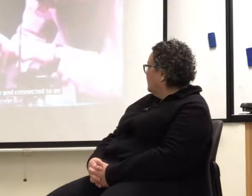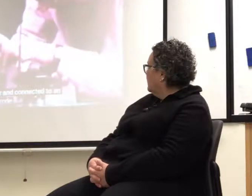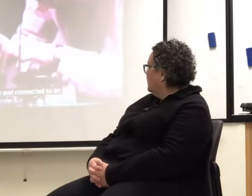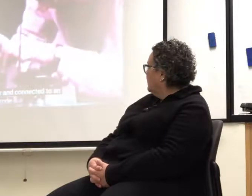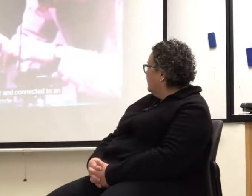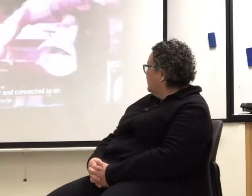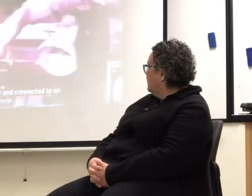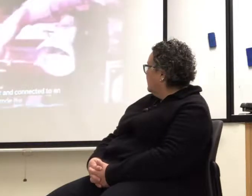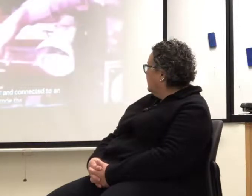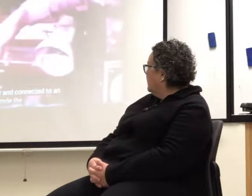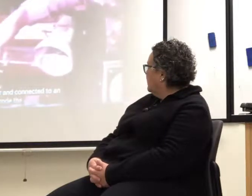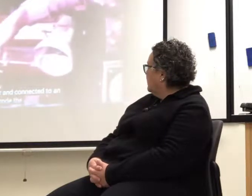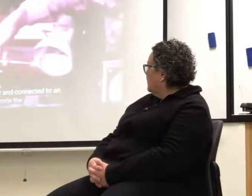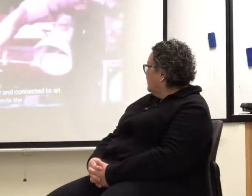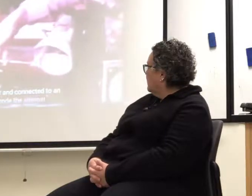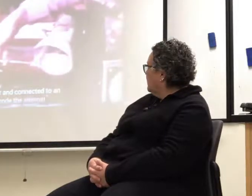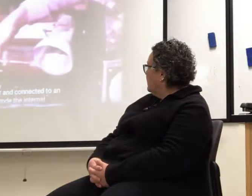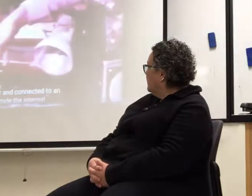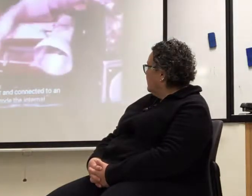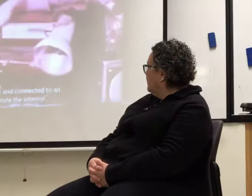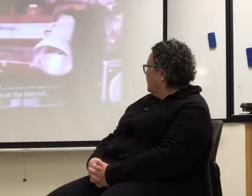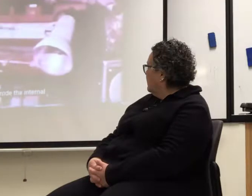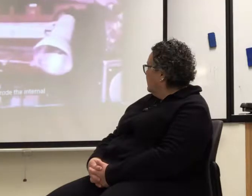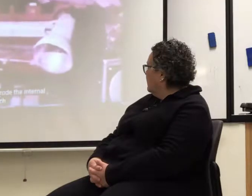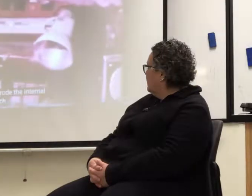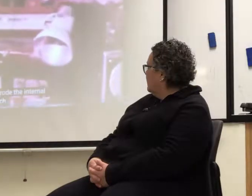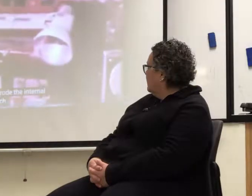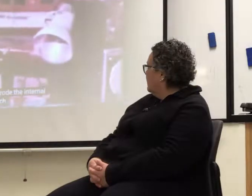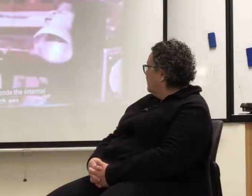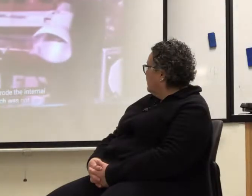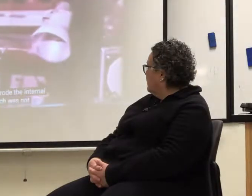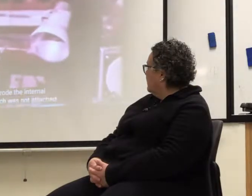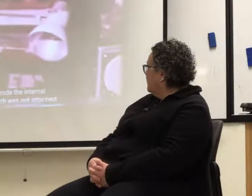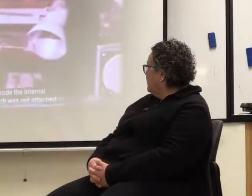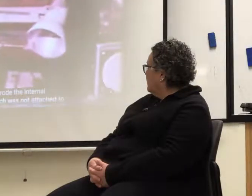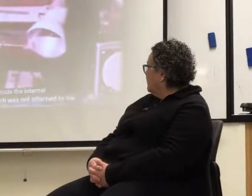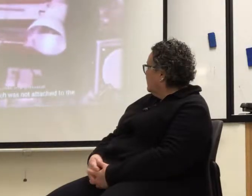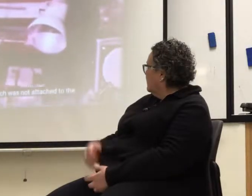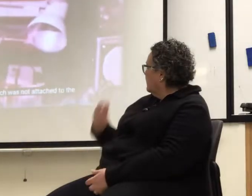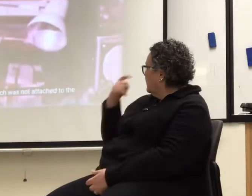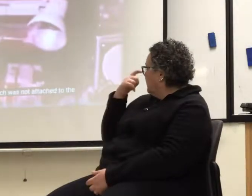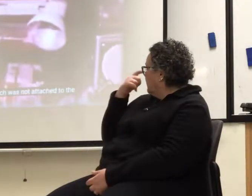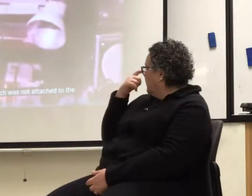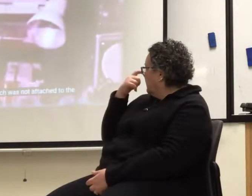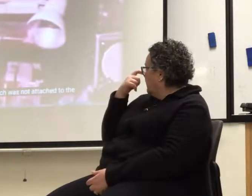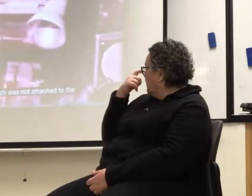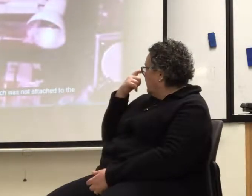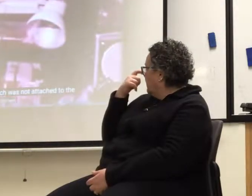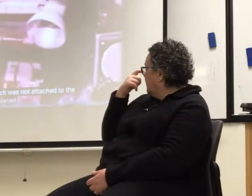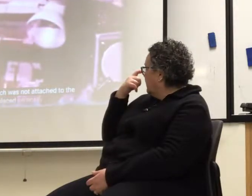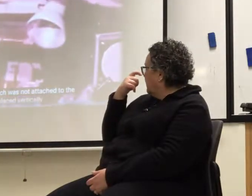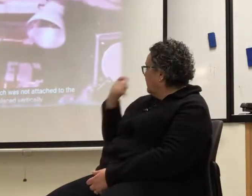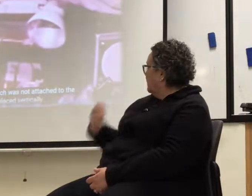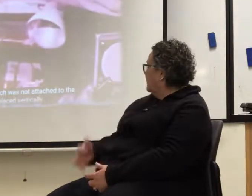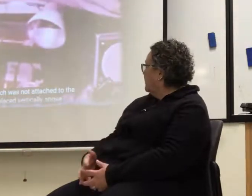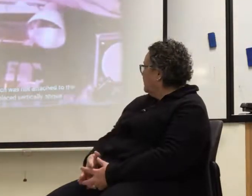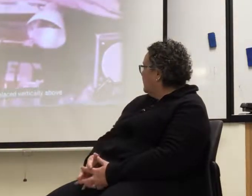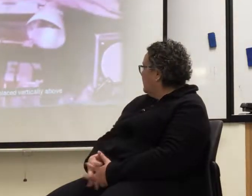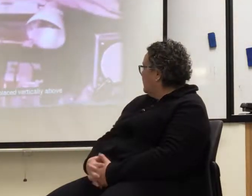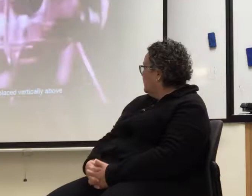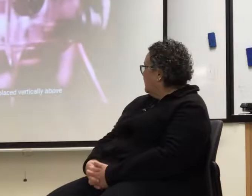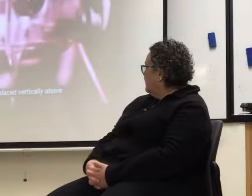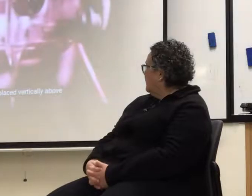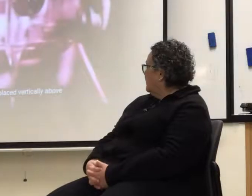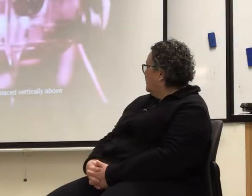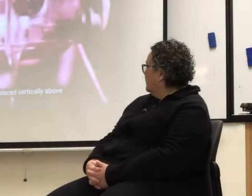an external electrode. The internal electrode, which was not attached to the lift, was then placed vertically